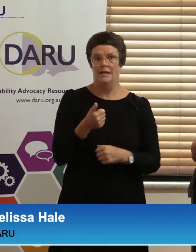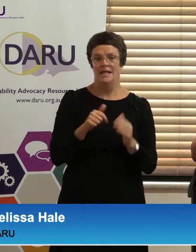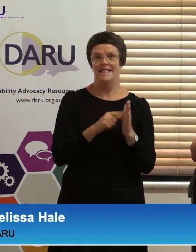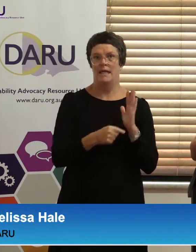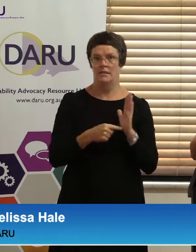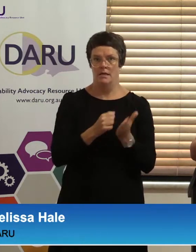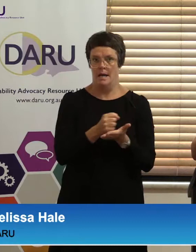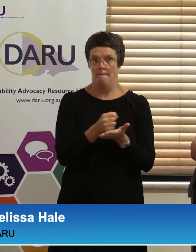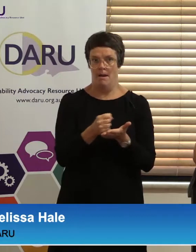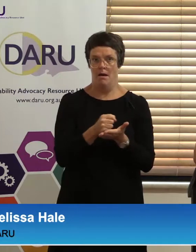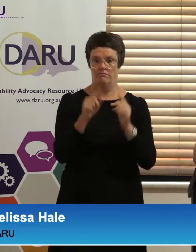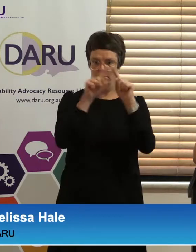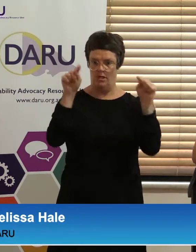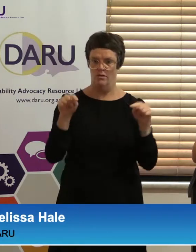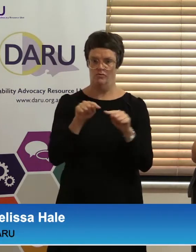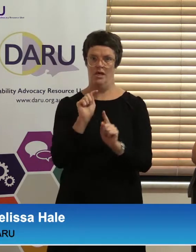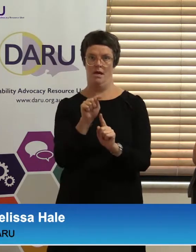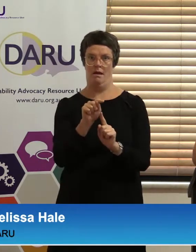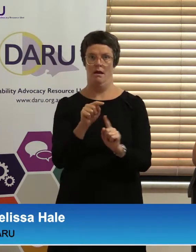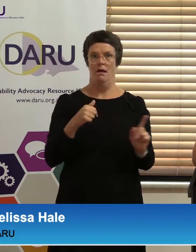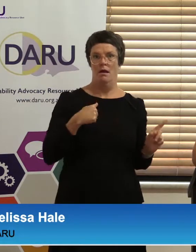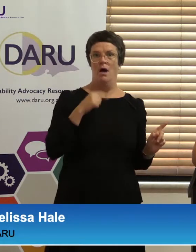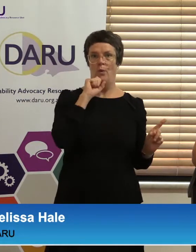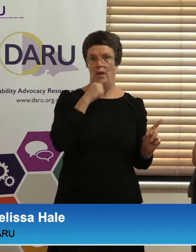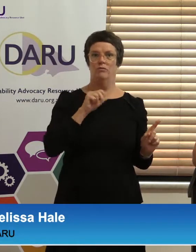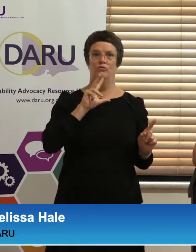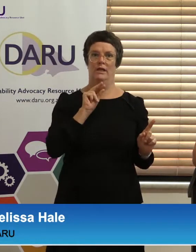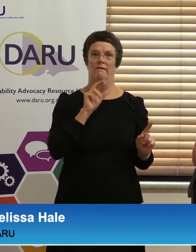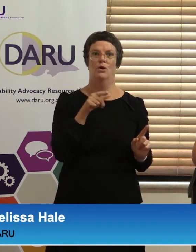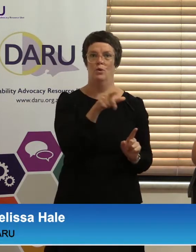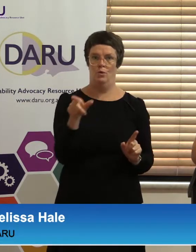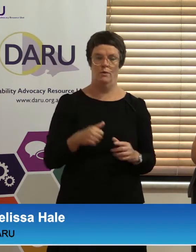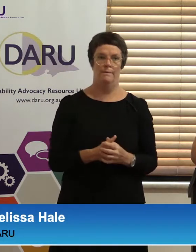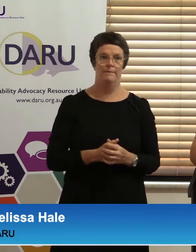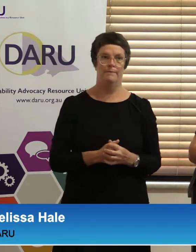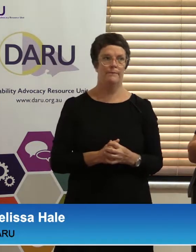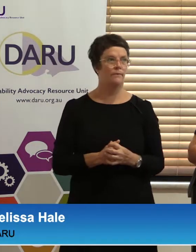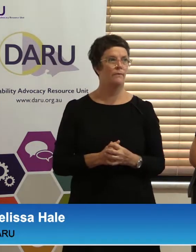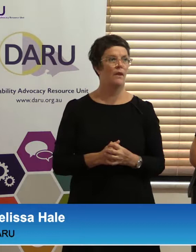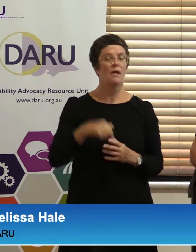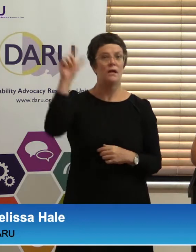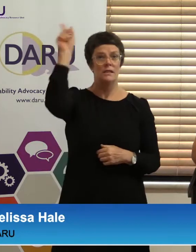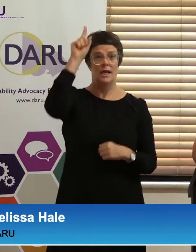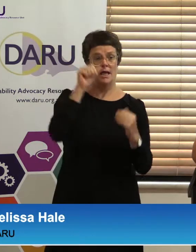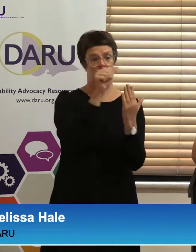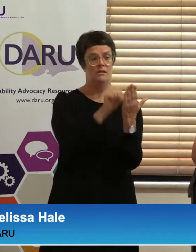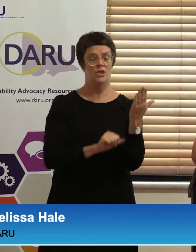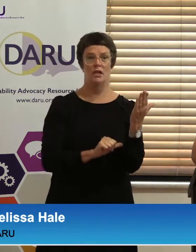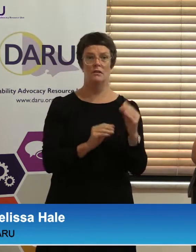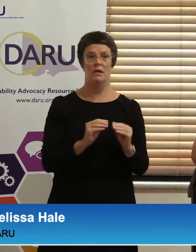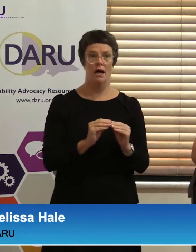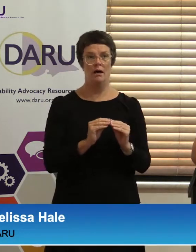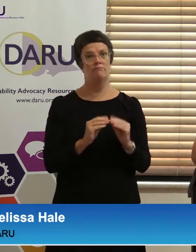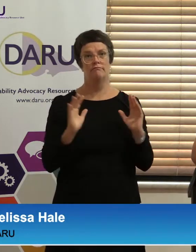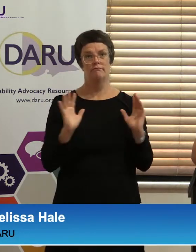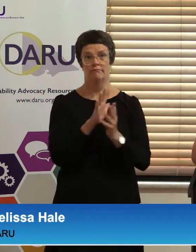the screen and I will read up the question on your behalf. So today's agenda was to ask all back to